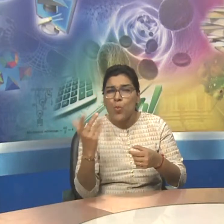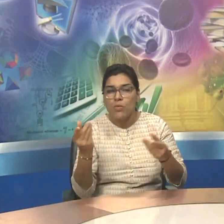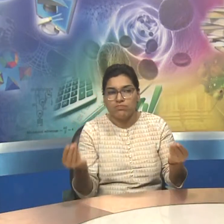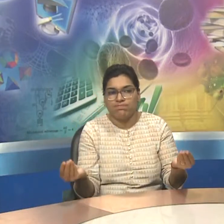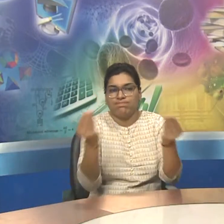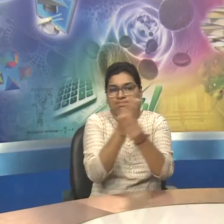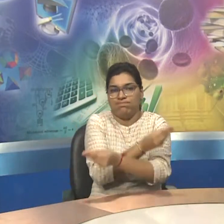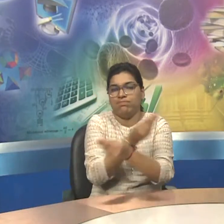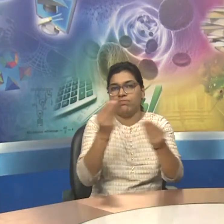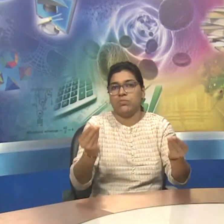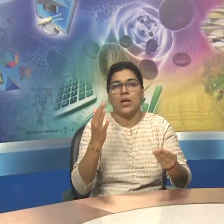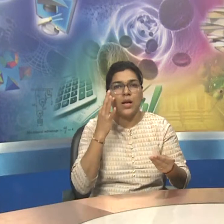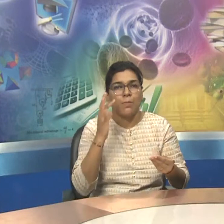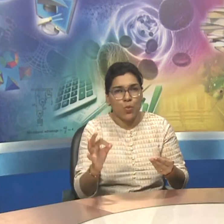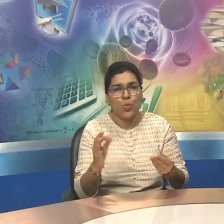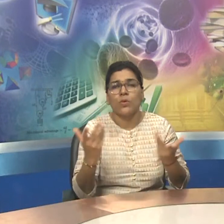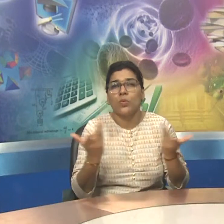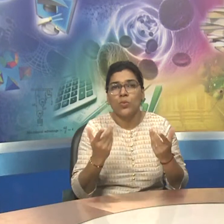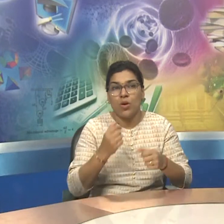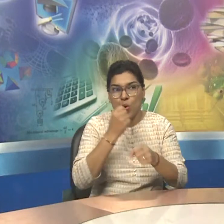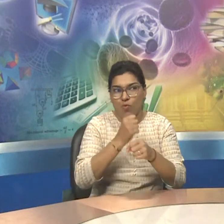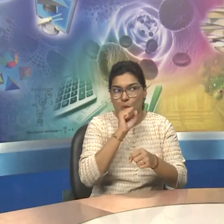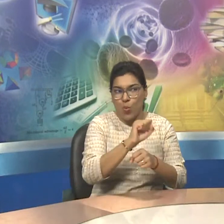government is reciprocal.